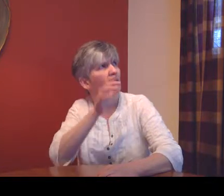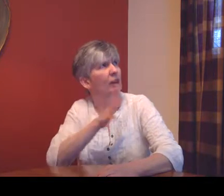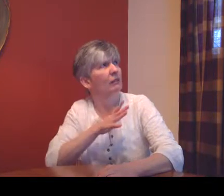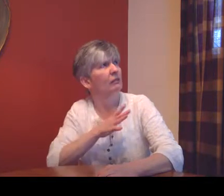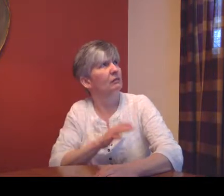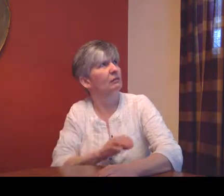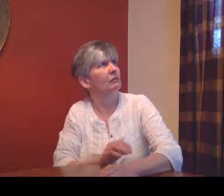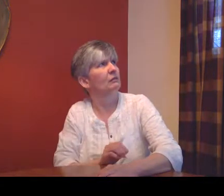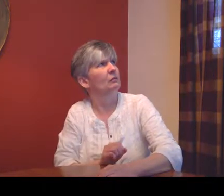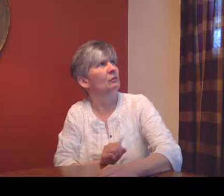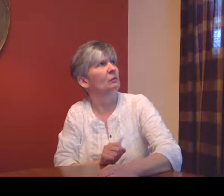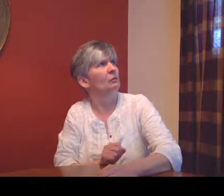Poor man.